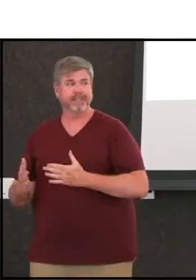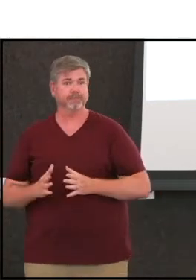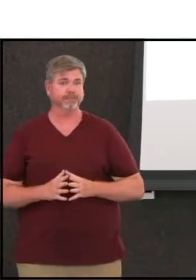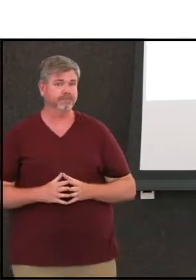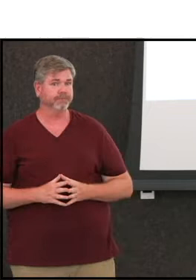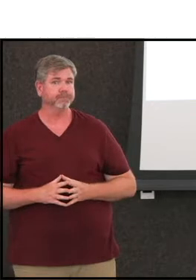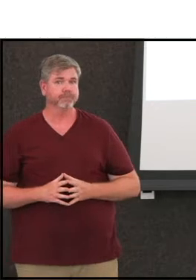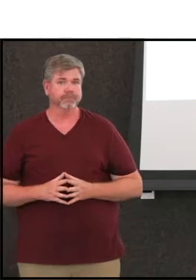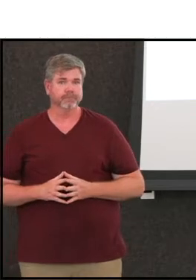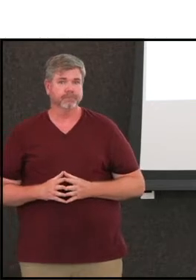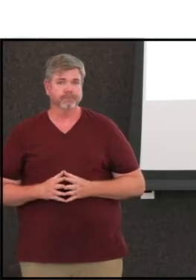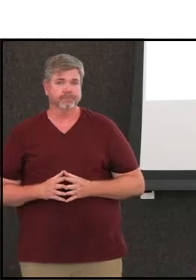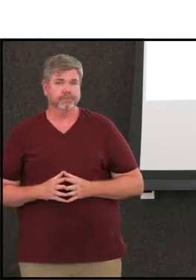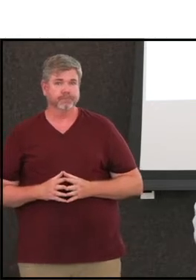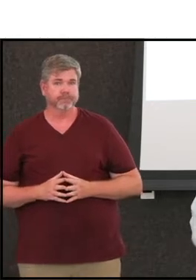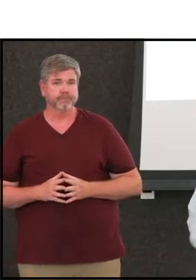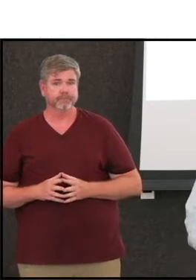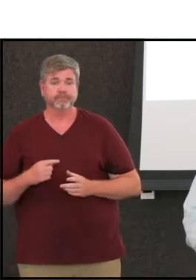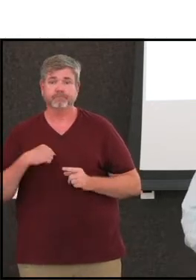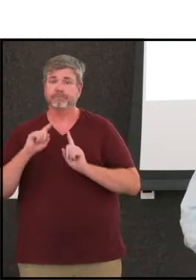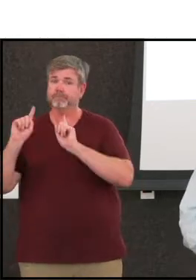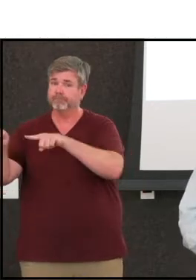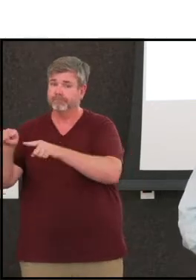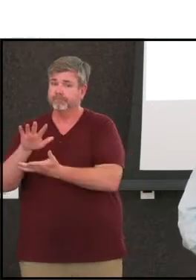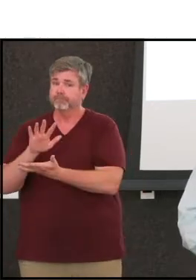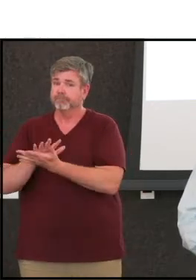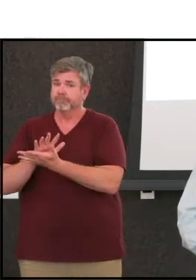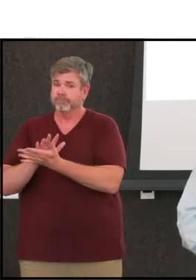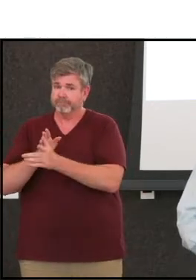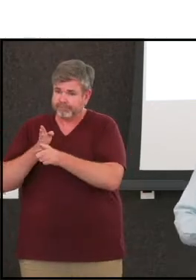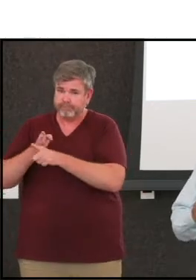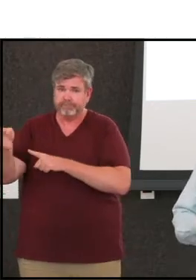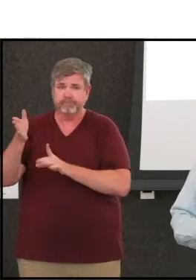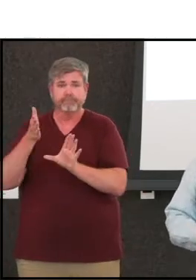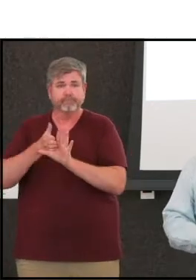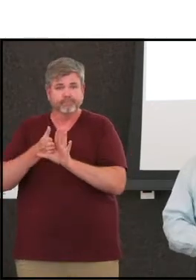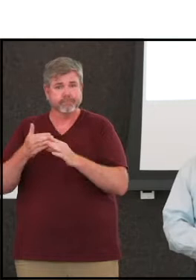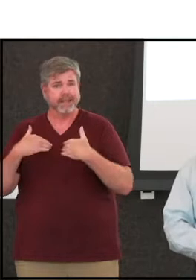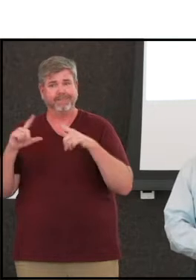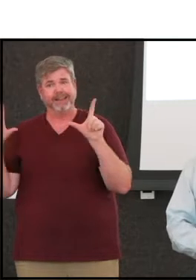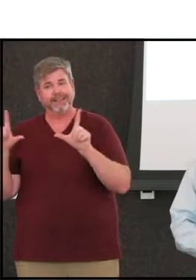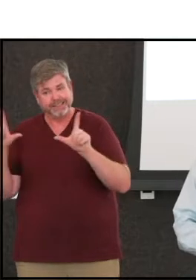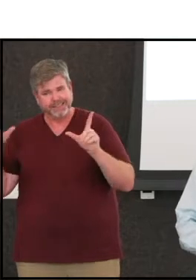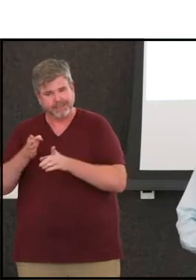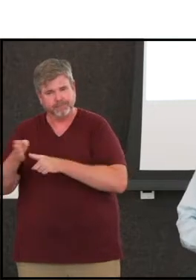I'm trained as a psychiatrist, as a child adolescent psychiatrist. The patients that I